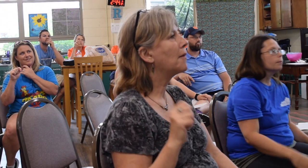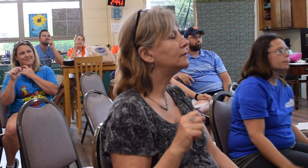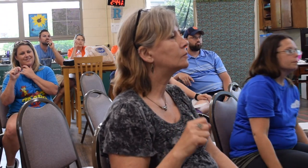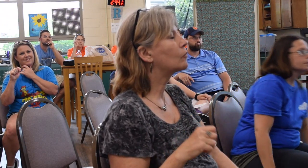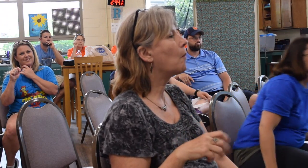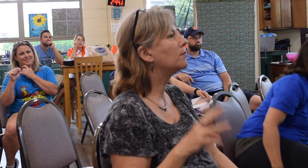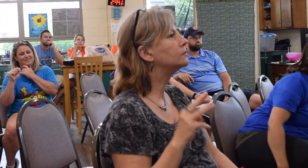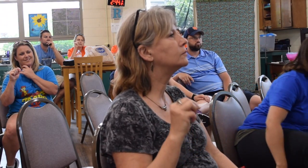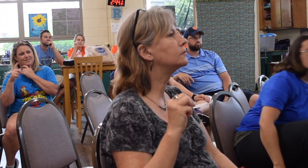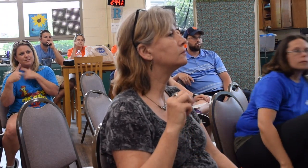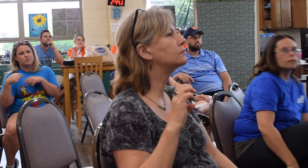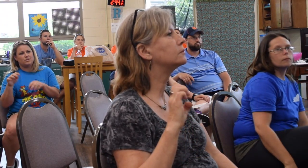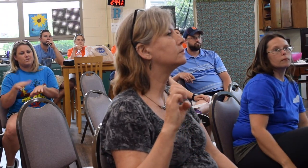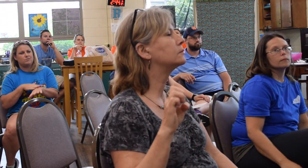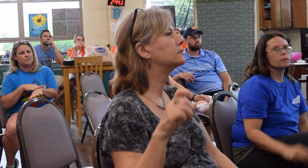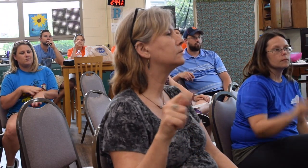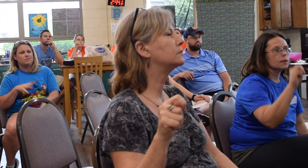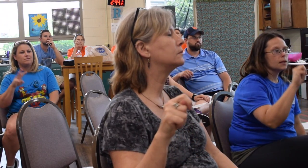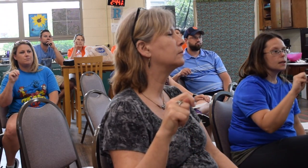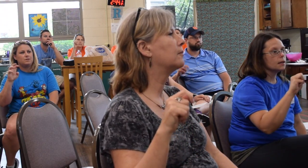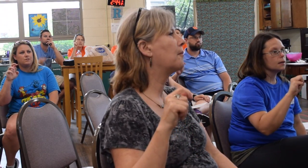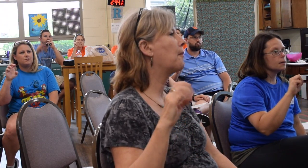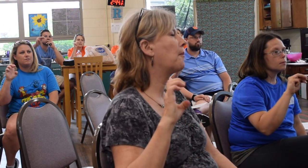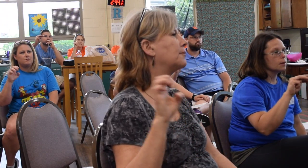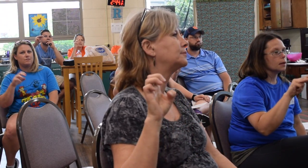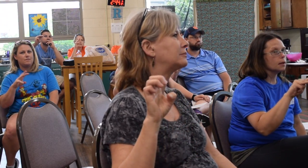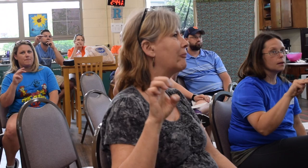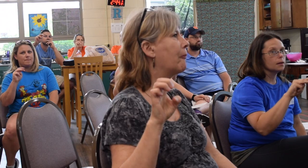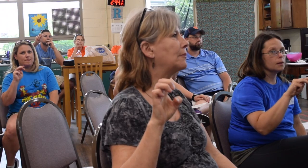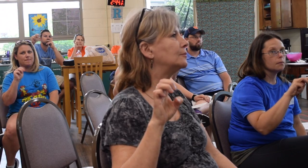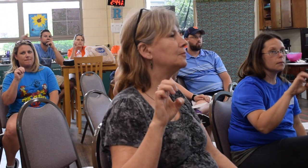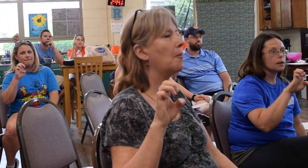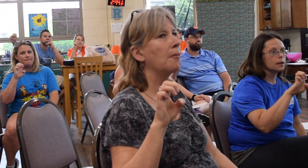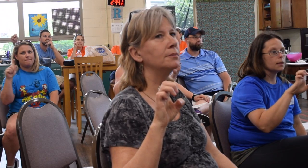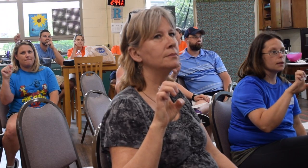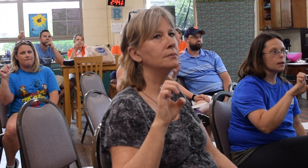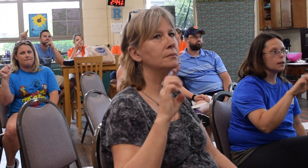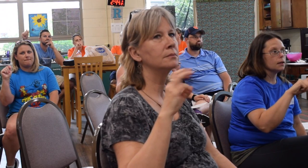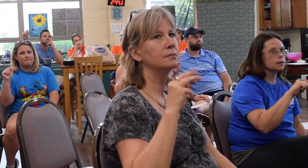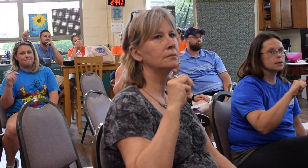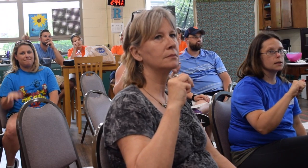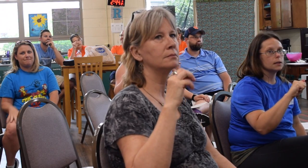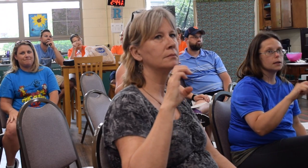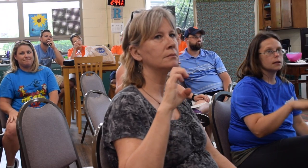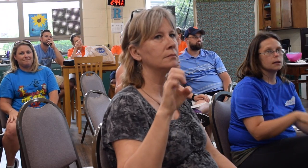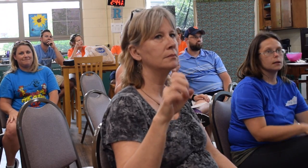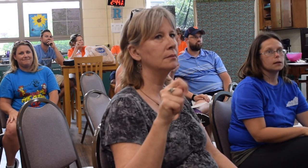Yes. And meet. Let me see your slider. Let me see what y'all do.